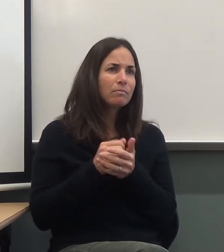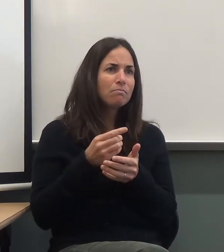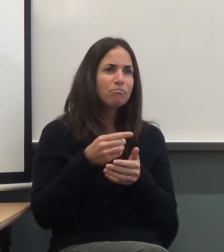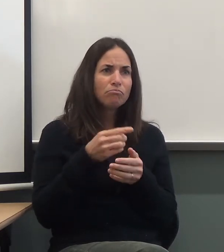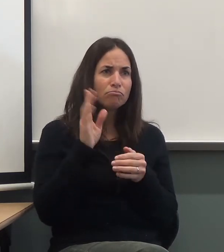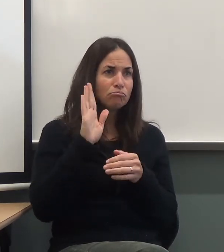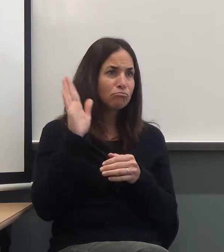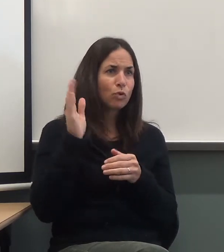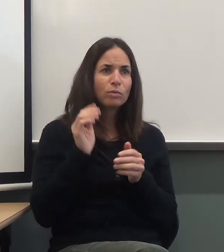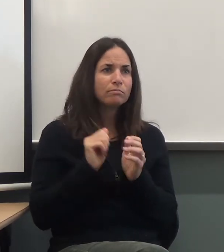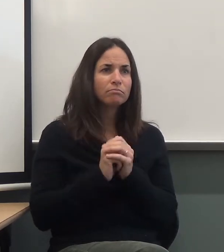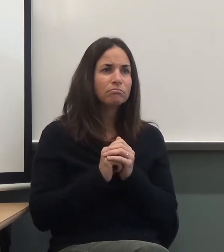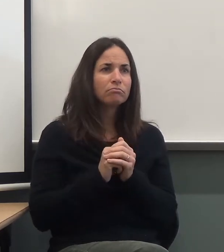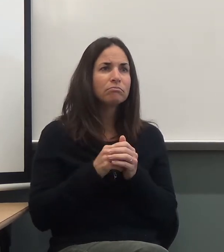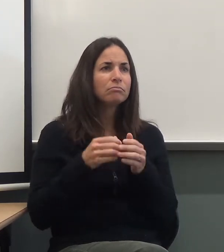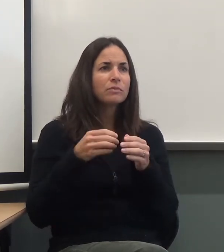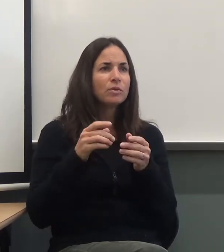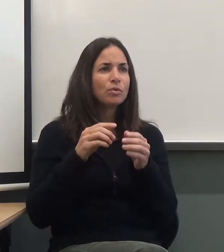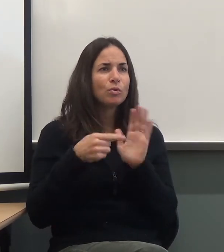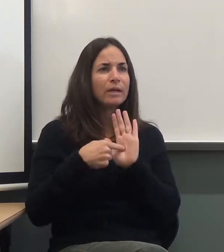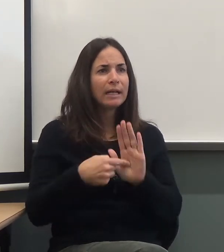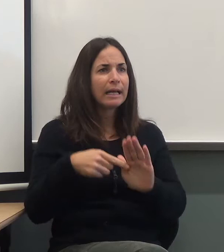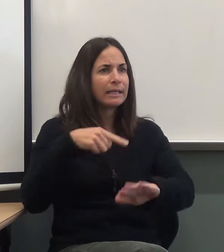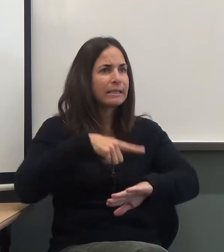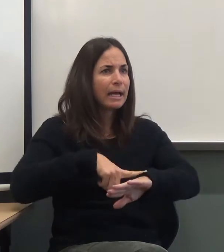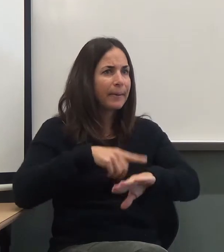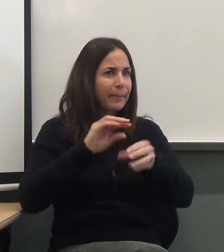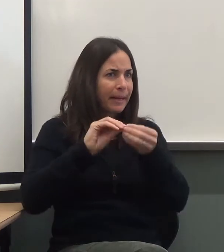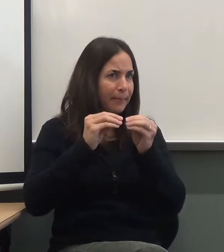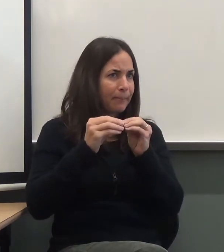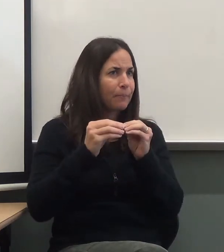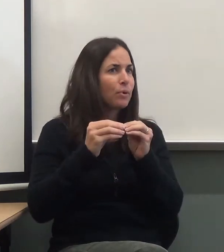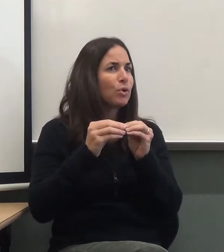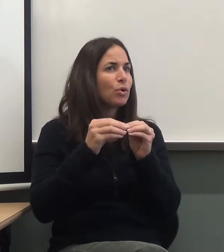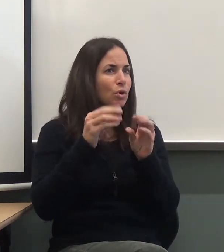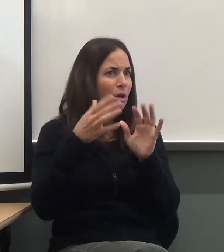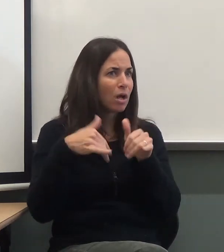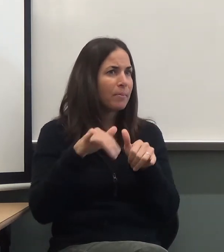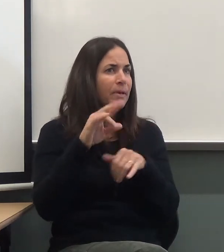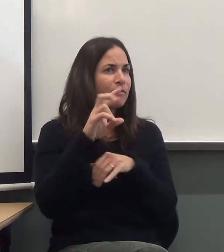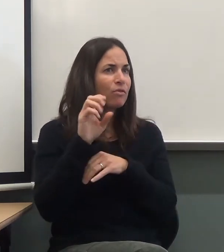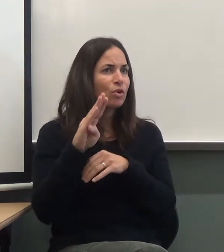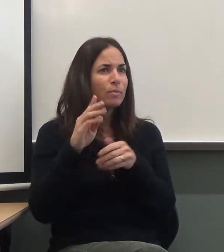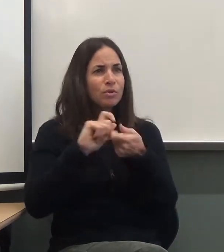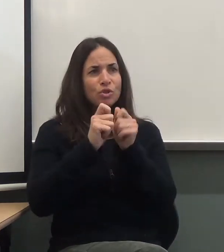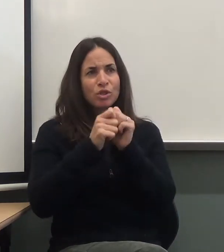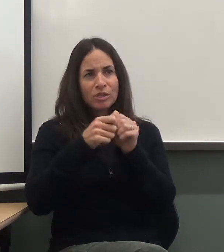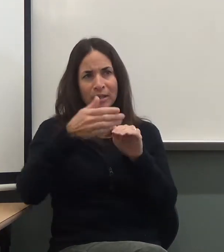time and number. Common verbs change with the ending.